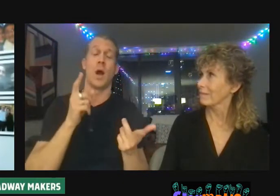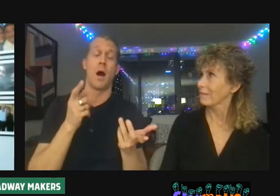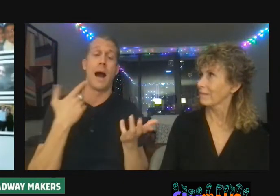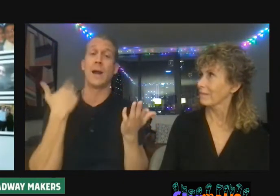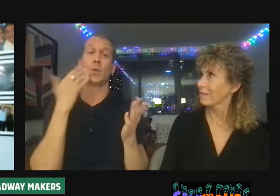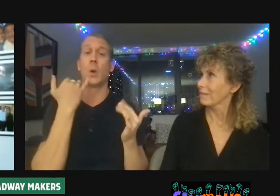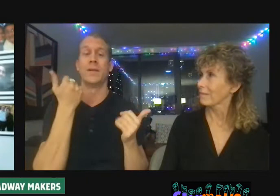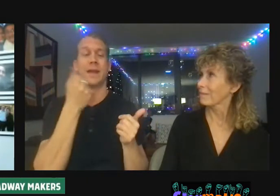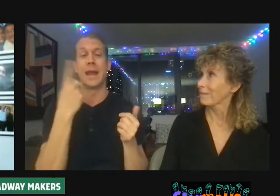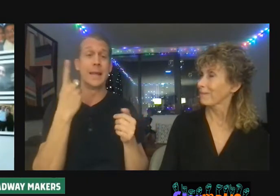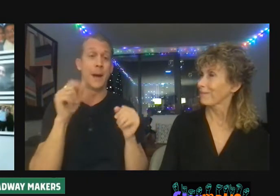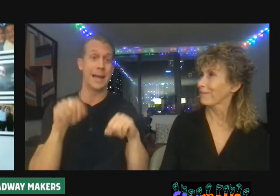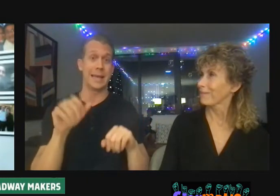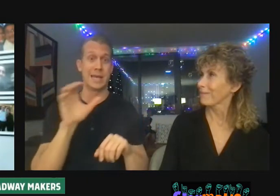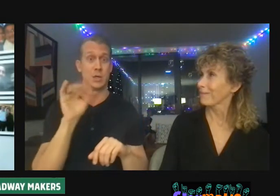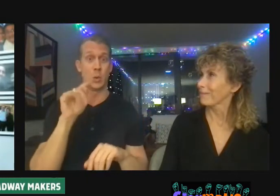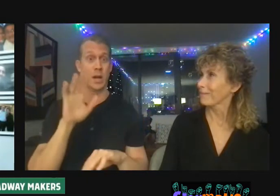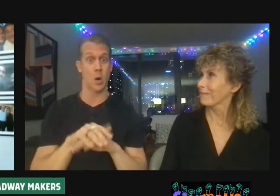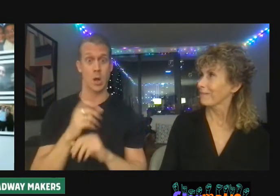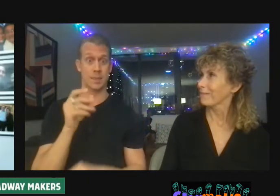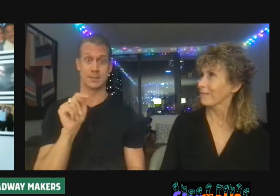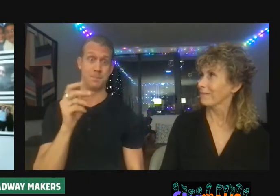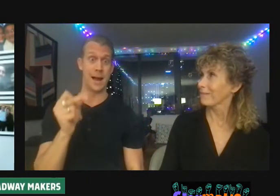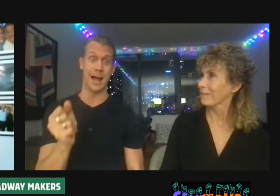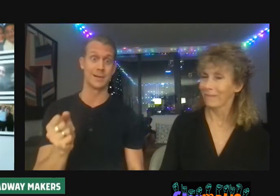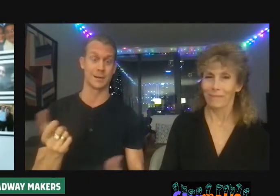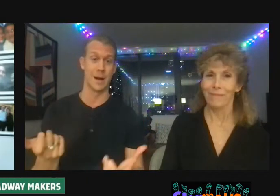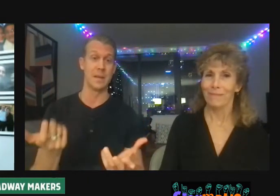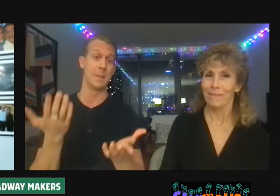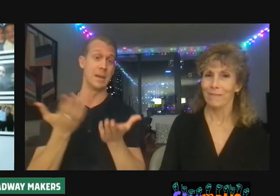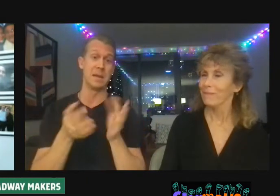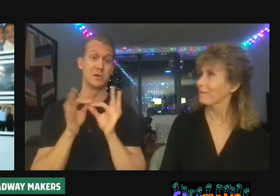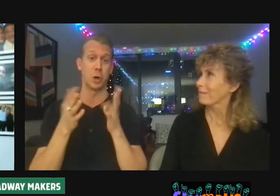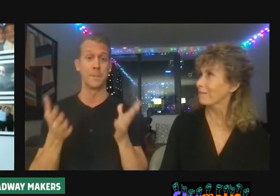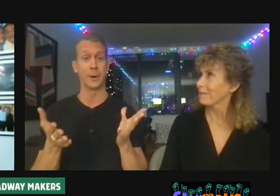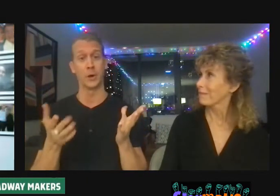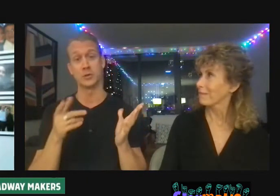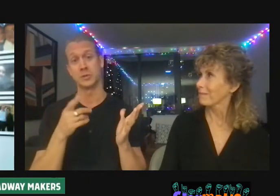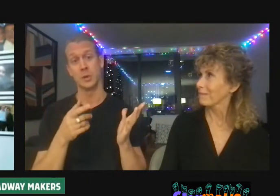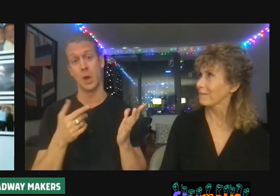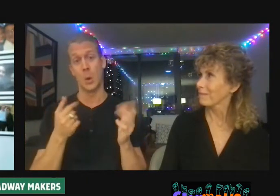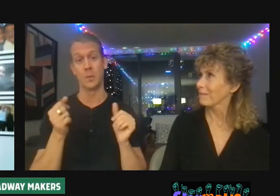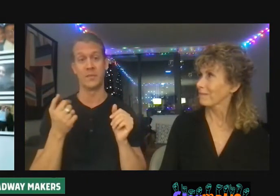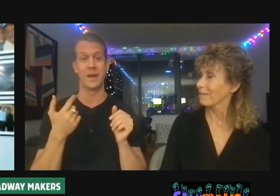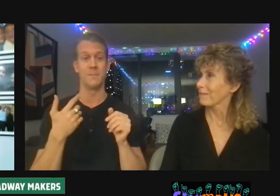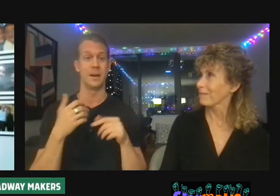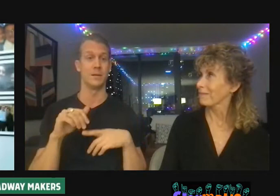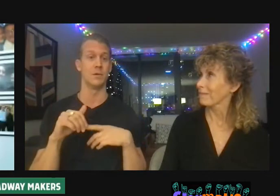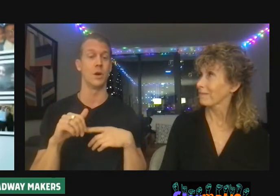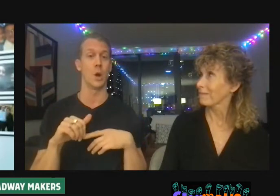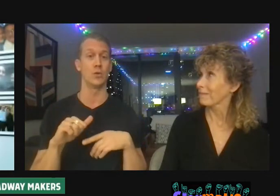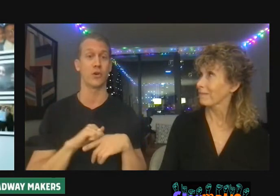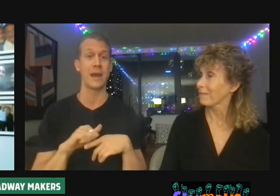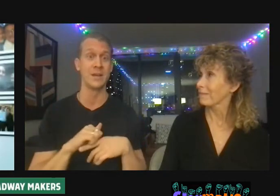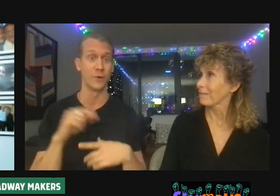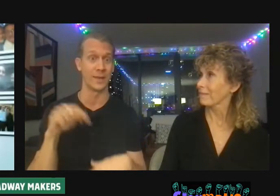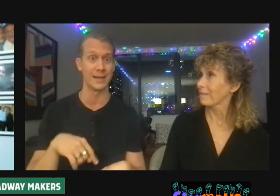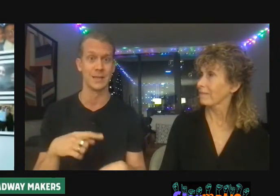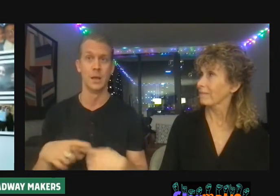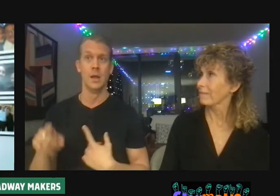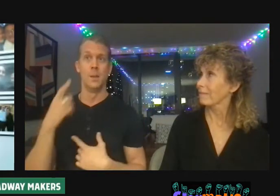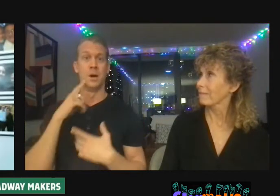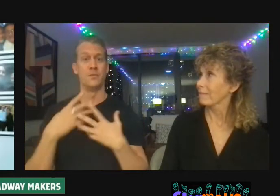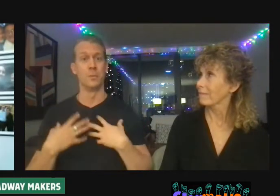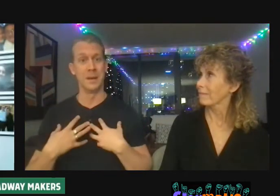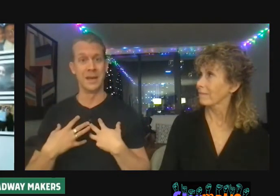you I don't know if anybody can do it on the spot. I mean, maybe interpreter, you know, they've been, you know, trained for